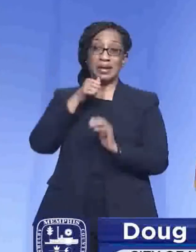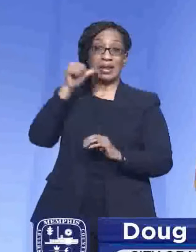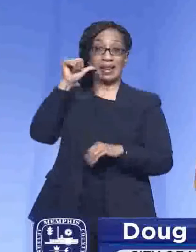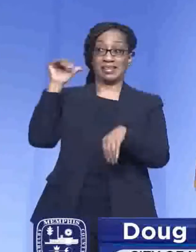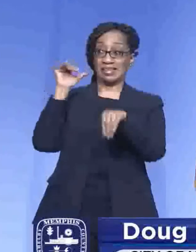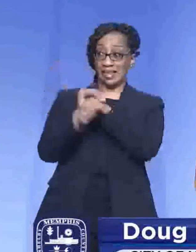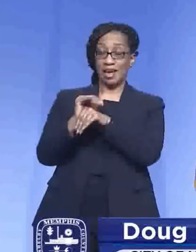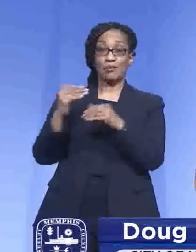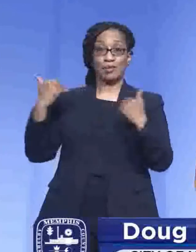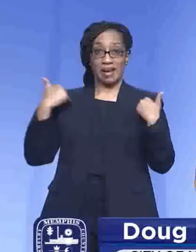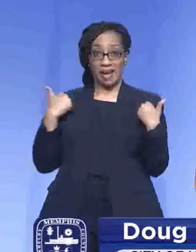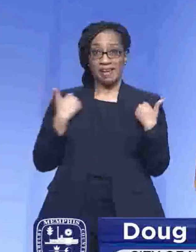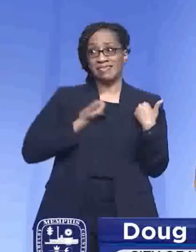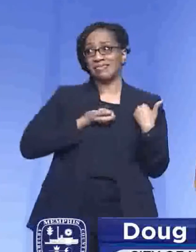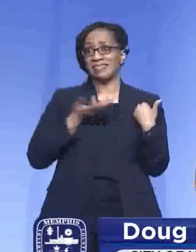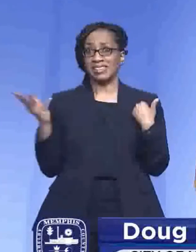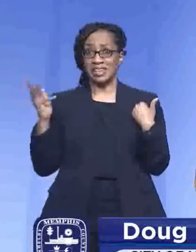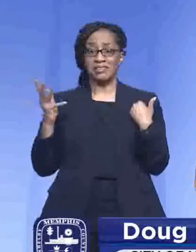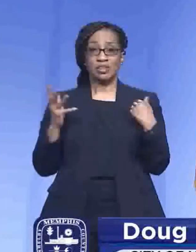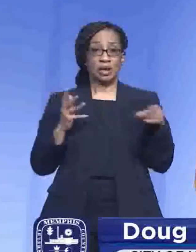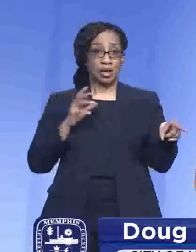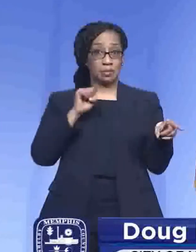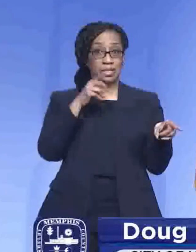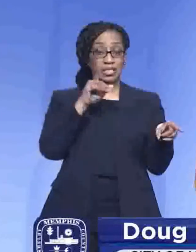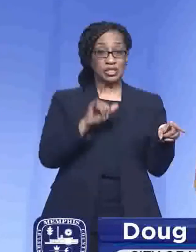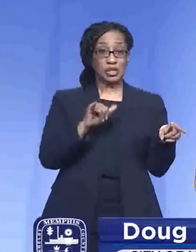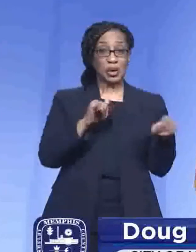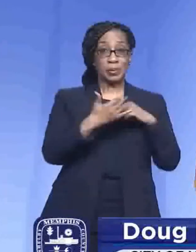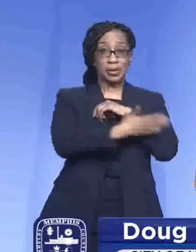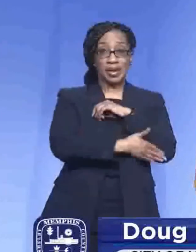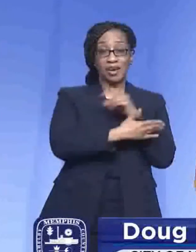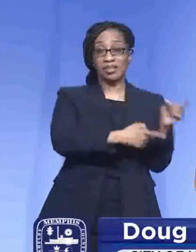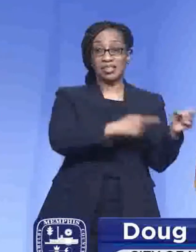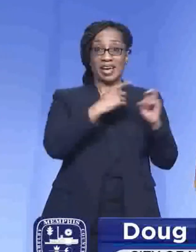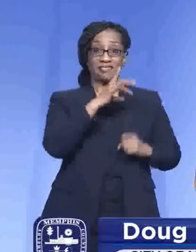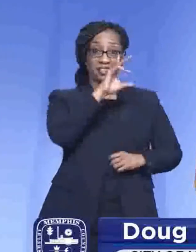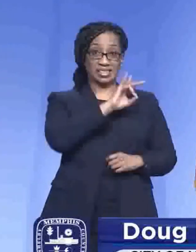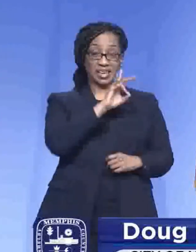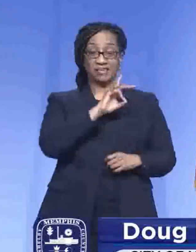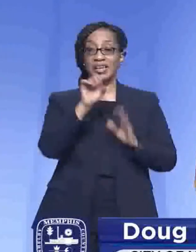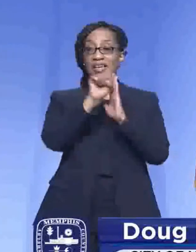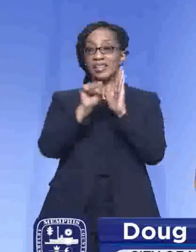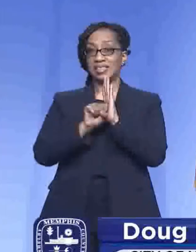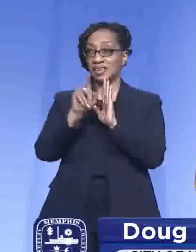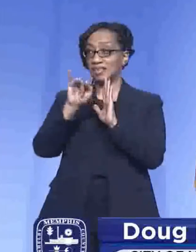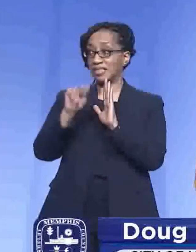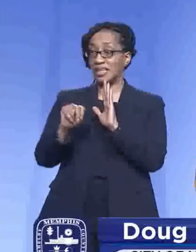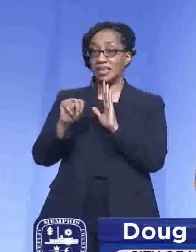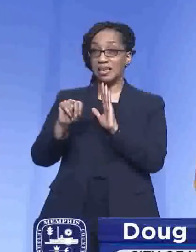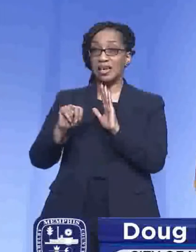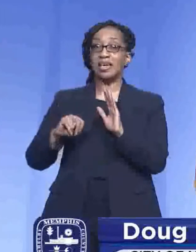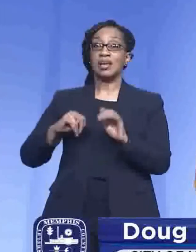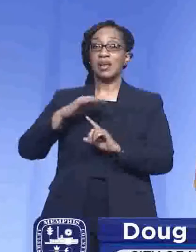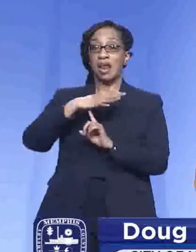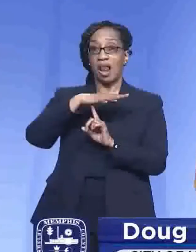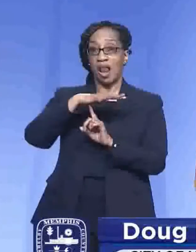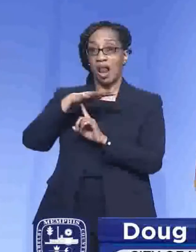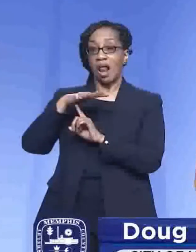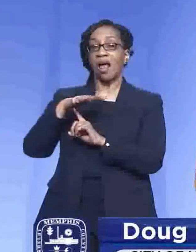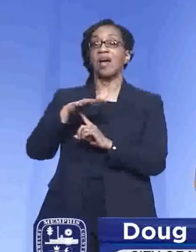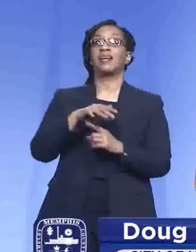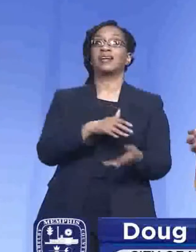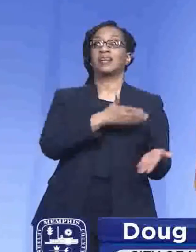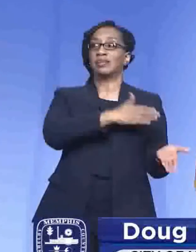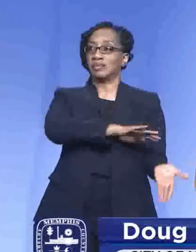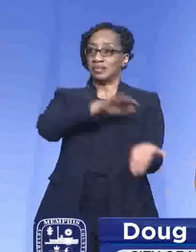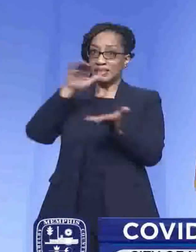County provided us with 7 that they had. The state of Tennessee flew in via Black Hawk helicopter 8 AccuCold coolers